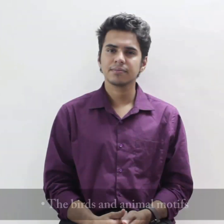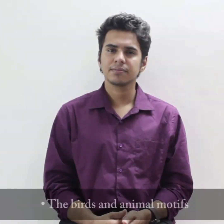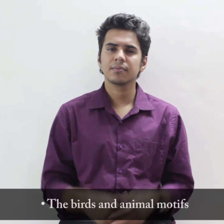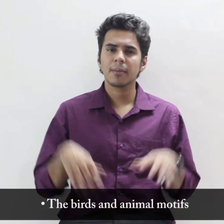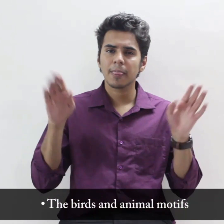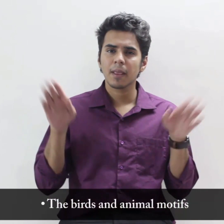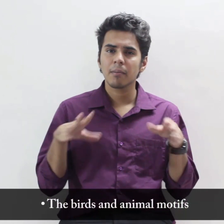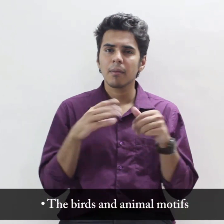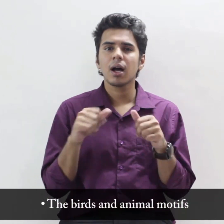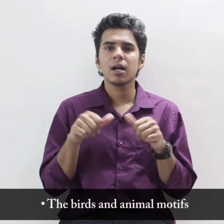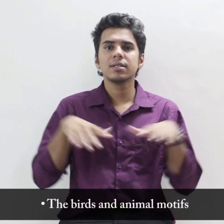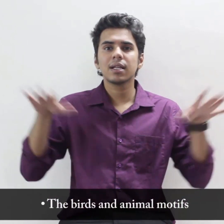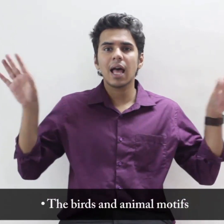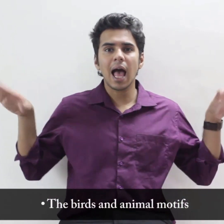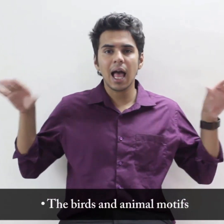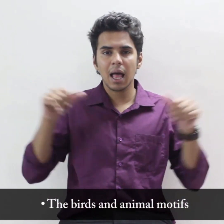The birds and animal motifs.